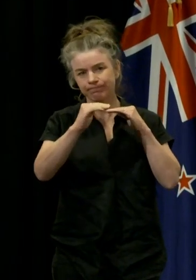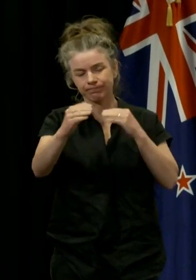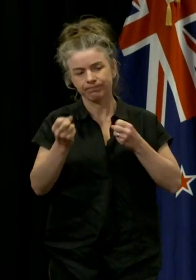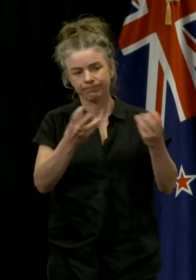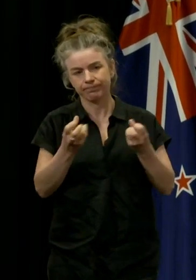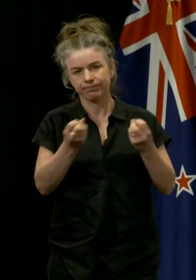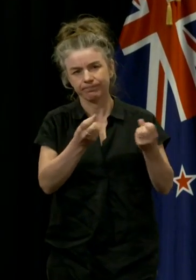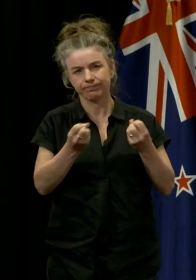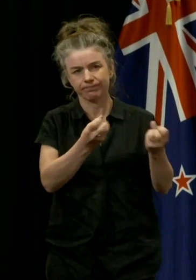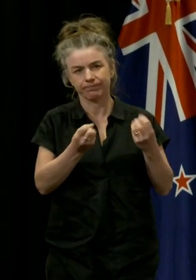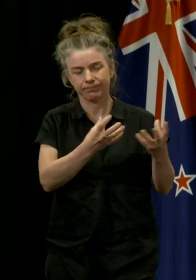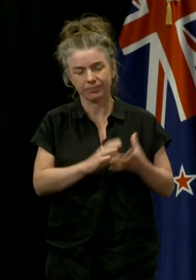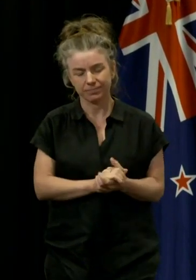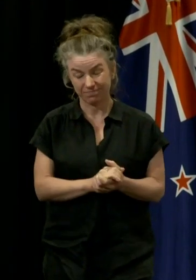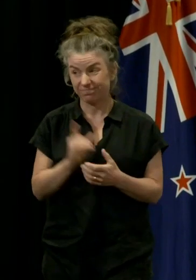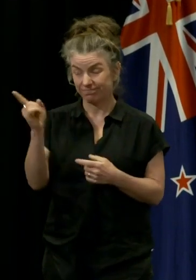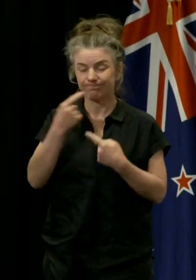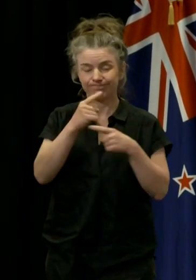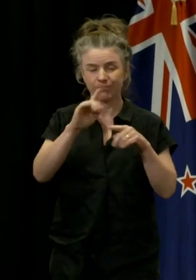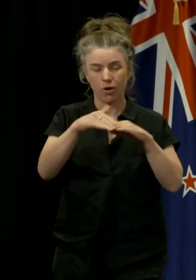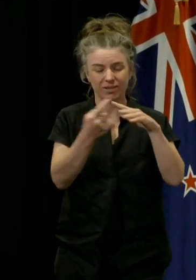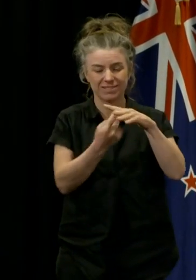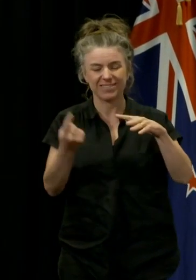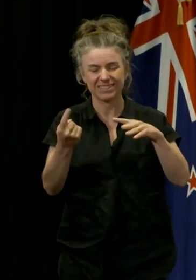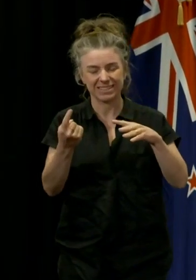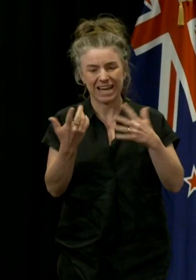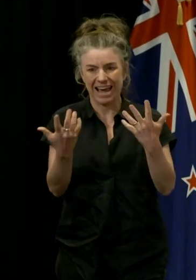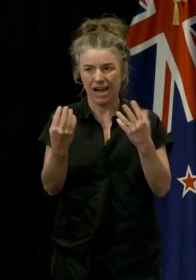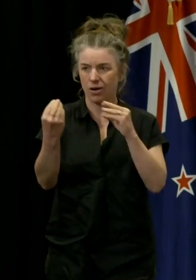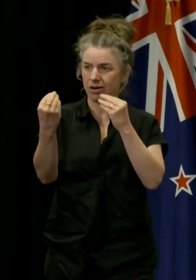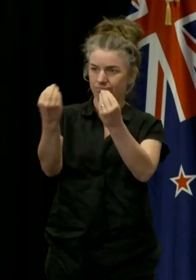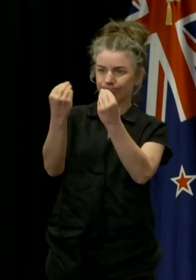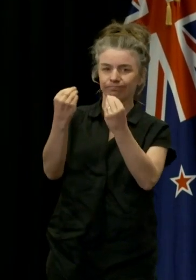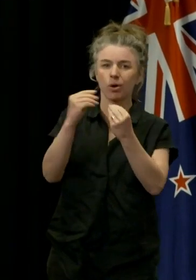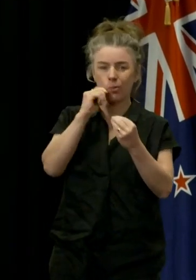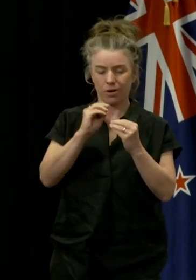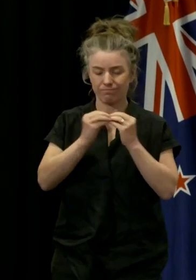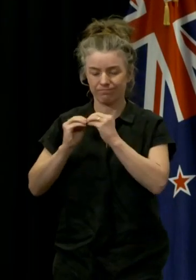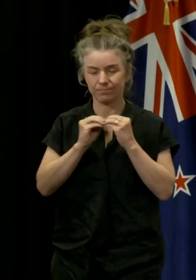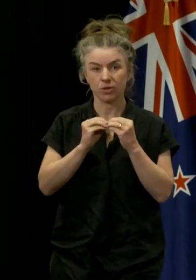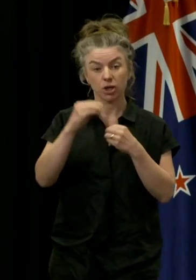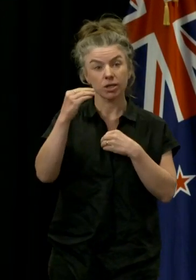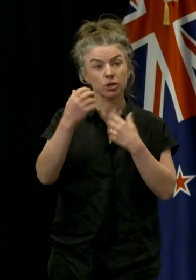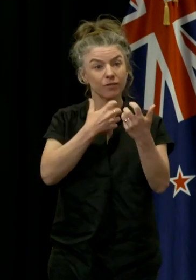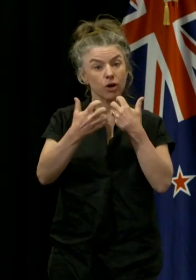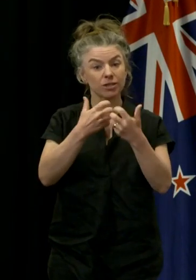self-isolation requirements that have been set out. Tertiary institutions will close as soon as